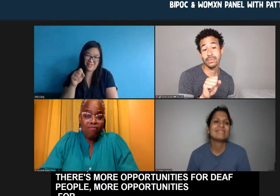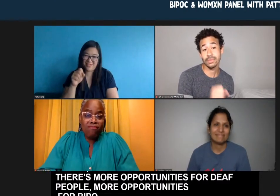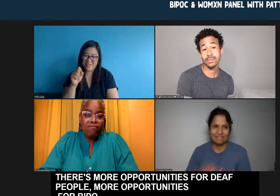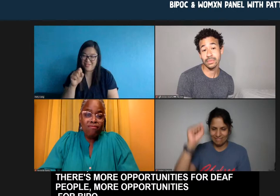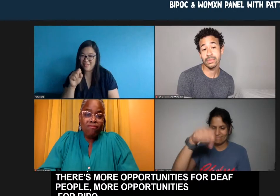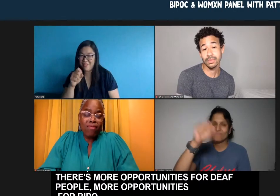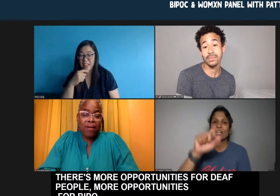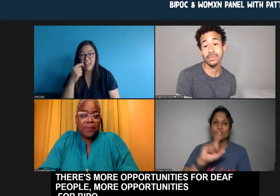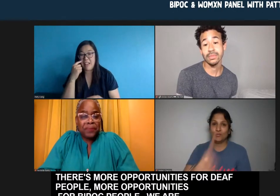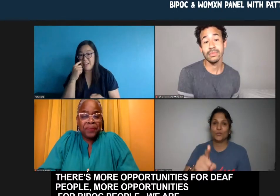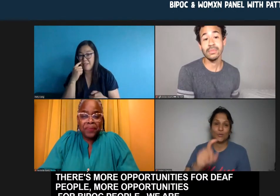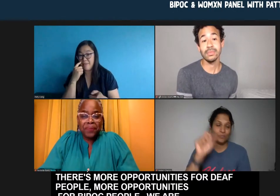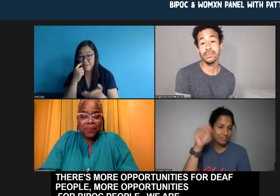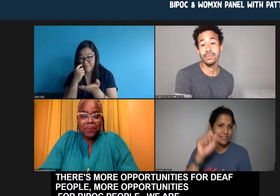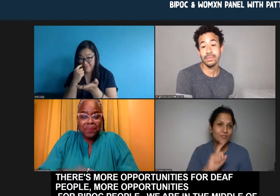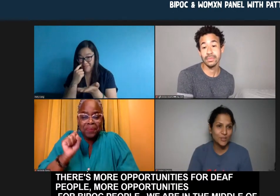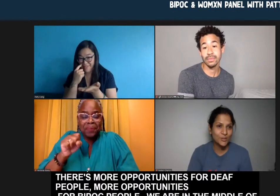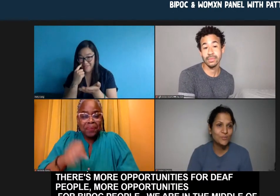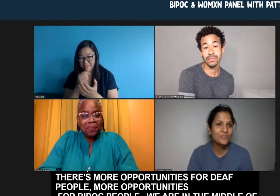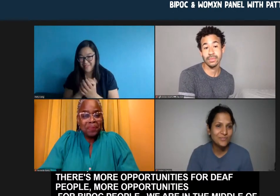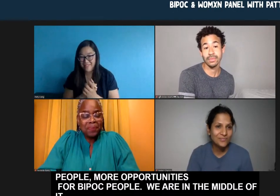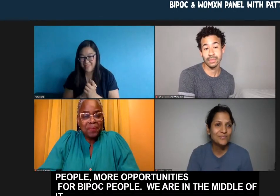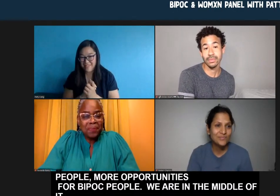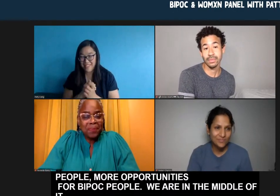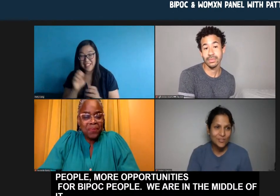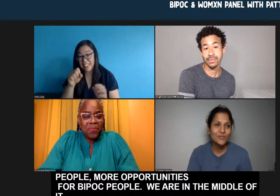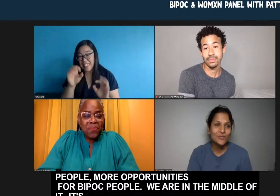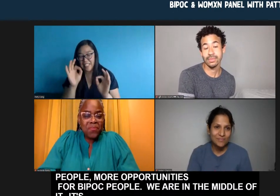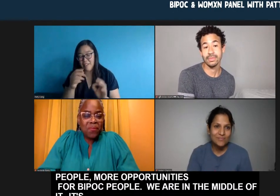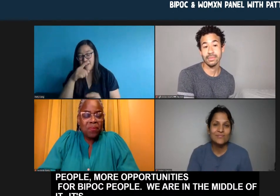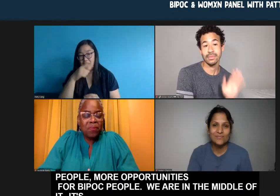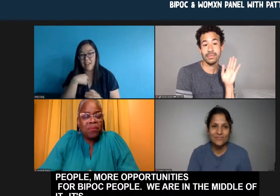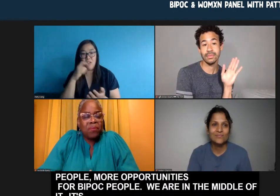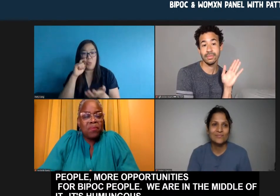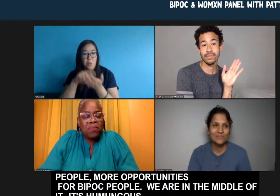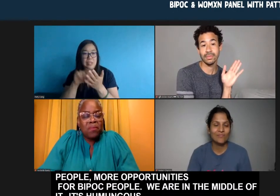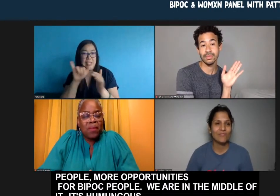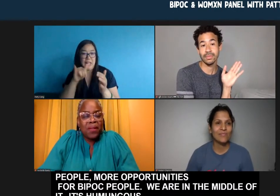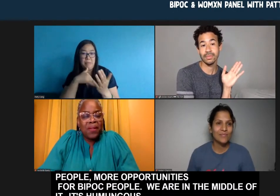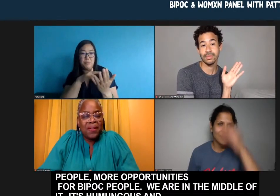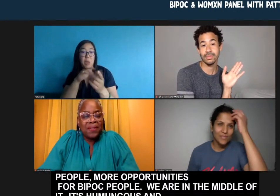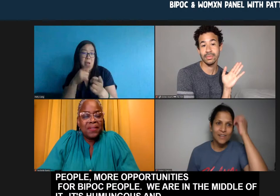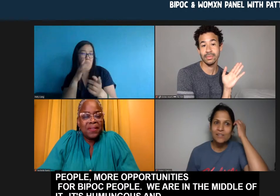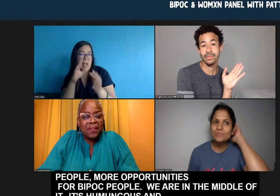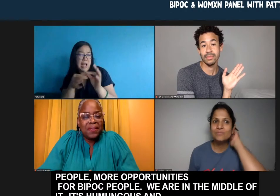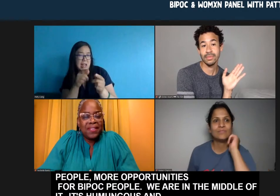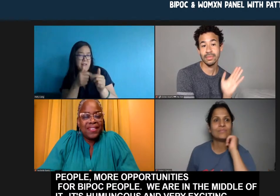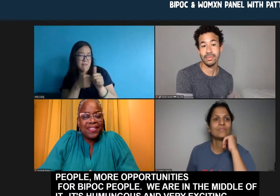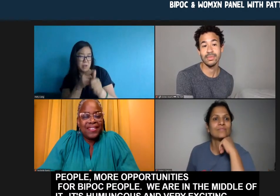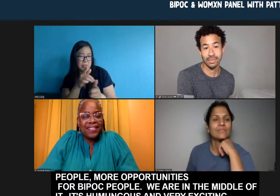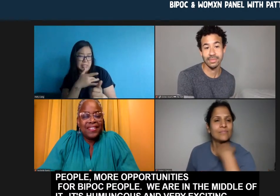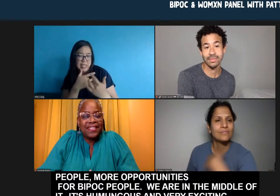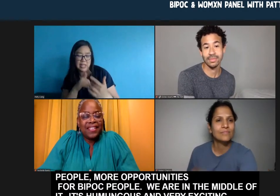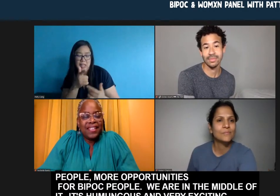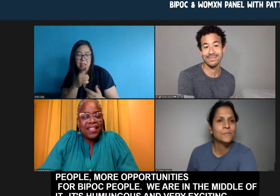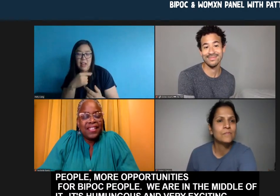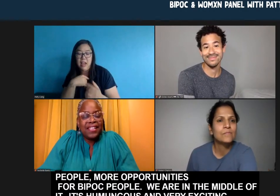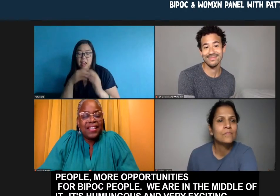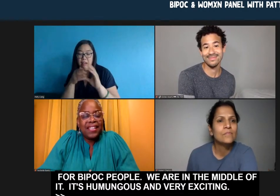exciting. Yes. Yes, very true. Very true indeed, Melanie says. Definitely. And I want to follow up with